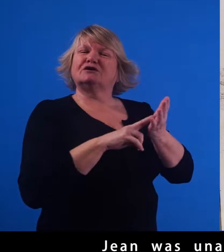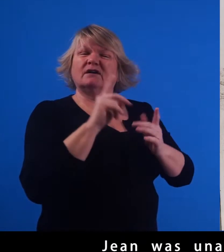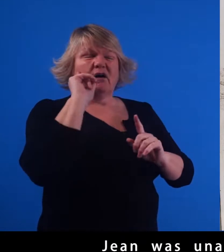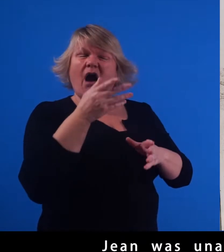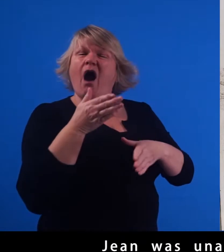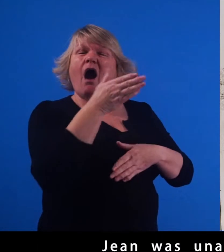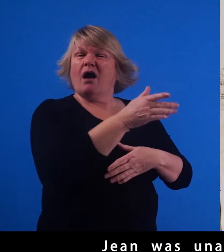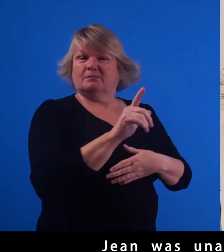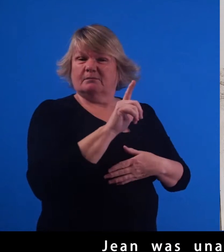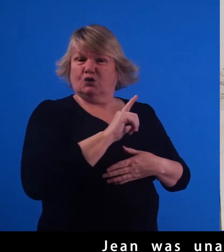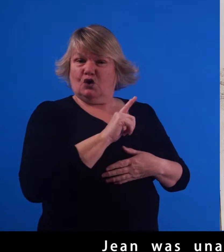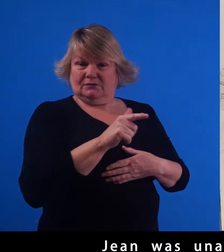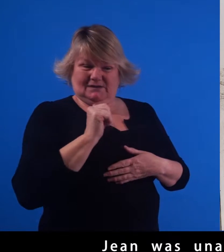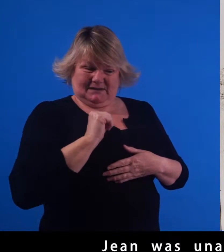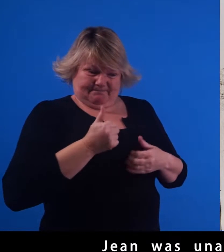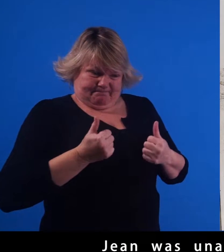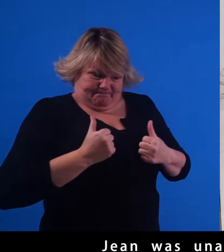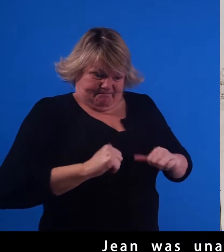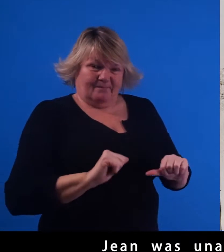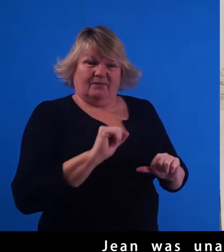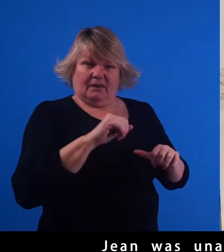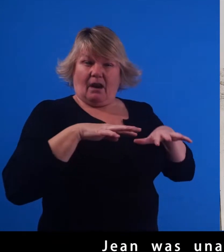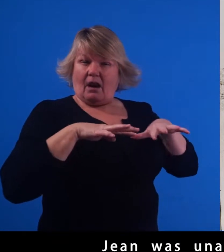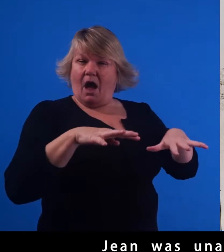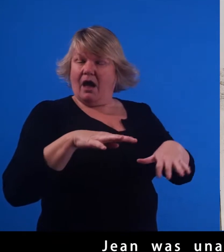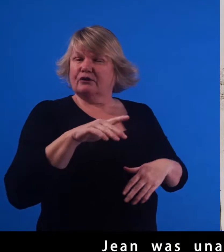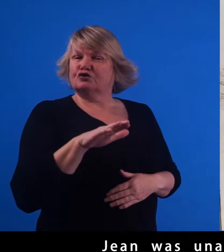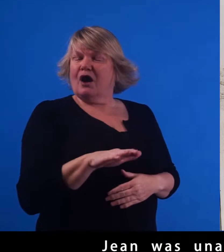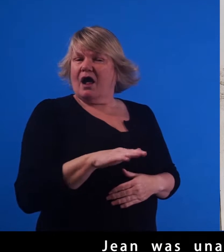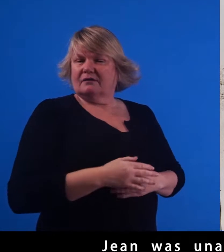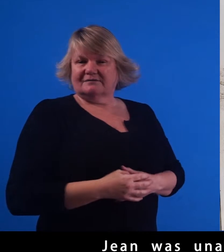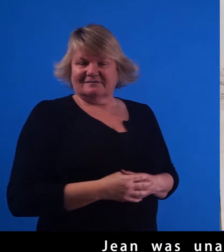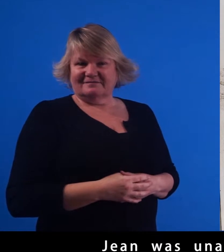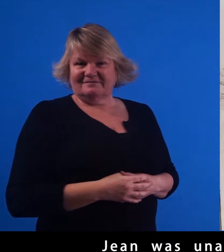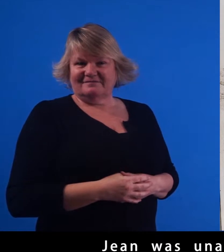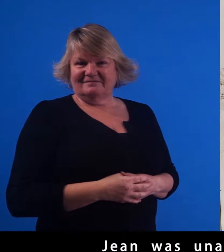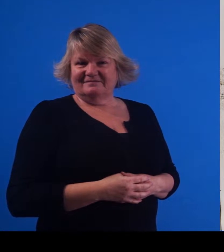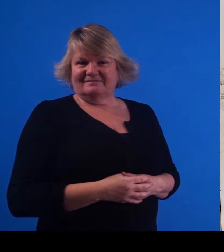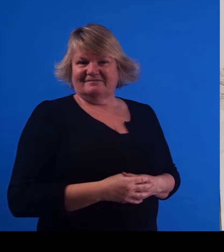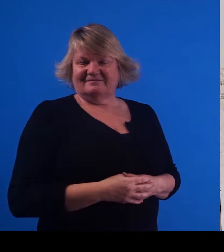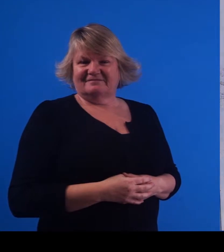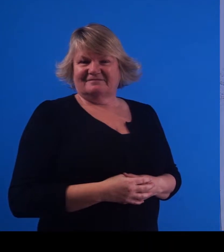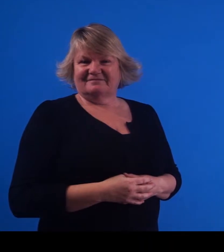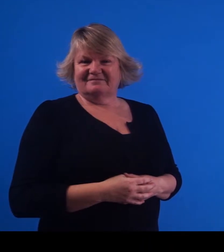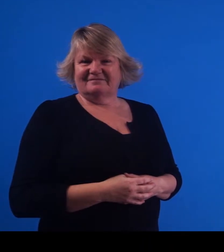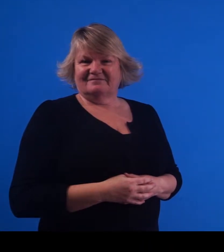Jean was unable to attend as she was giving birth to their 9th child.